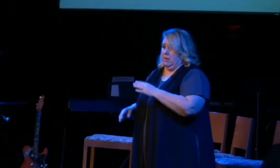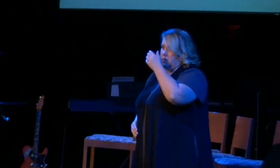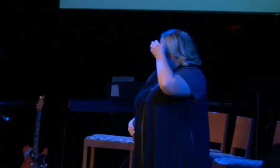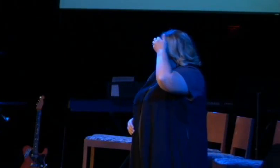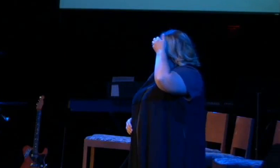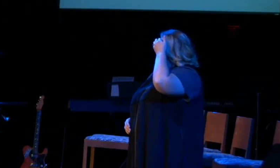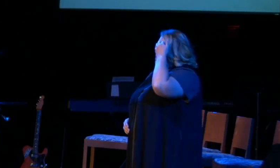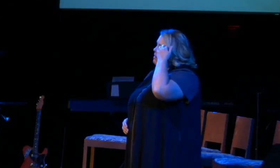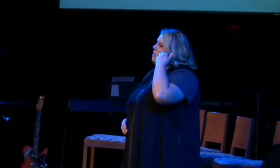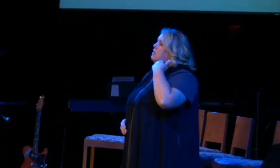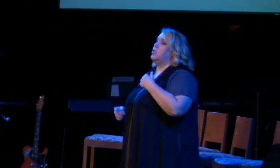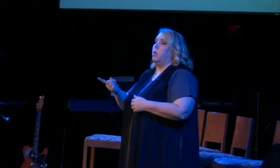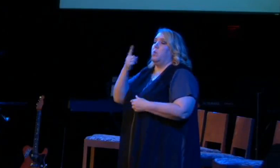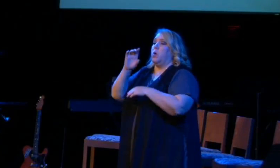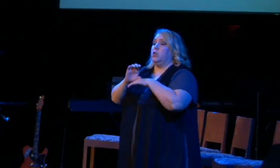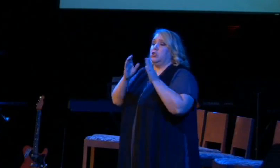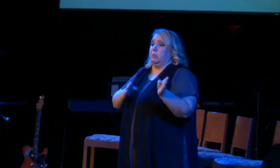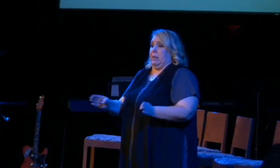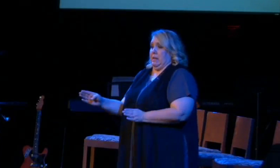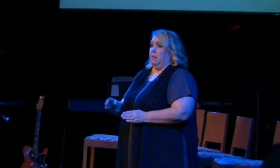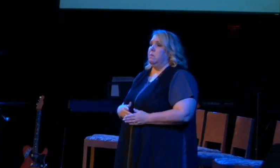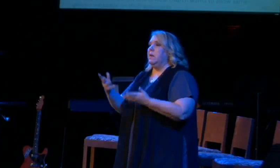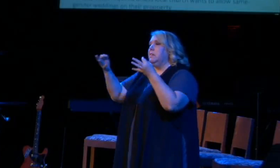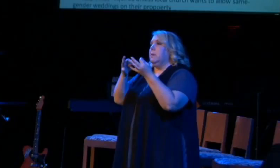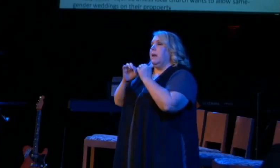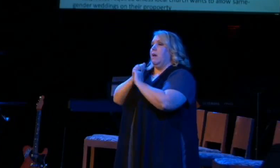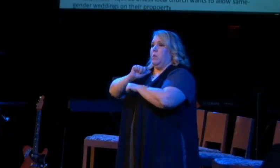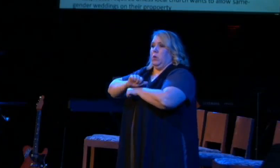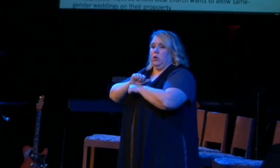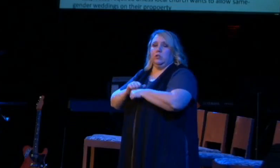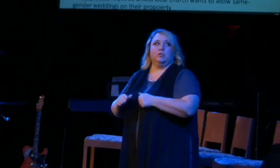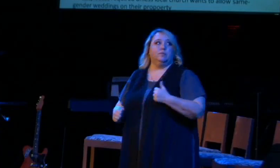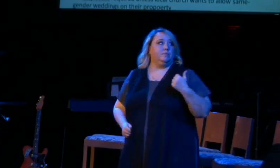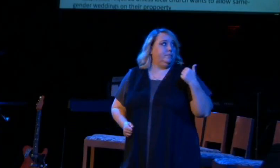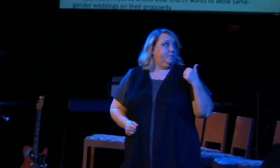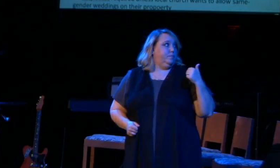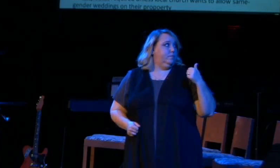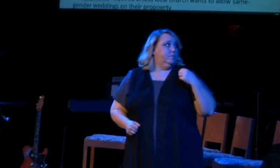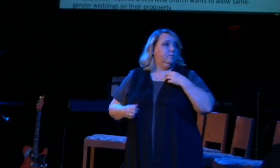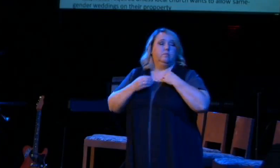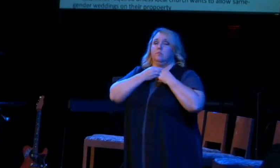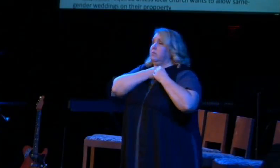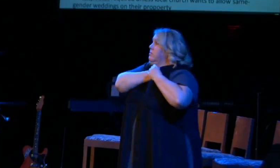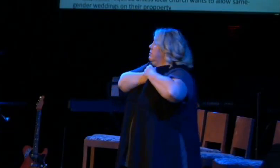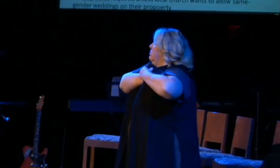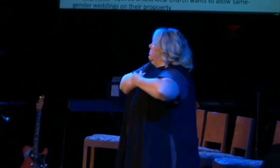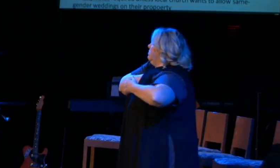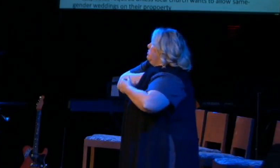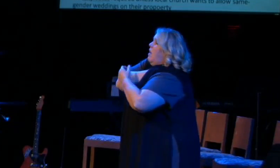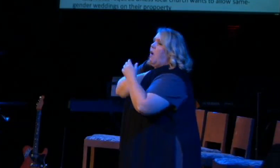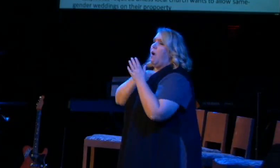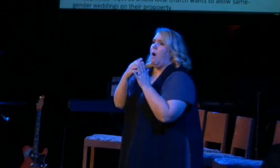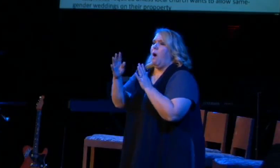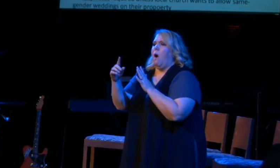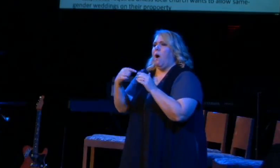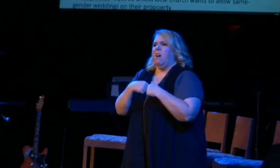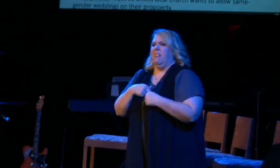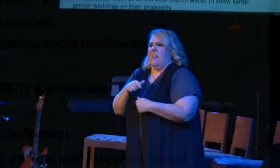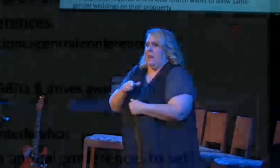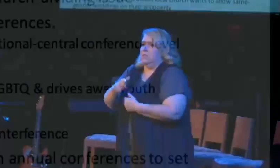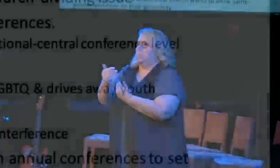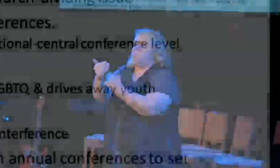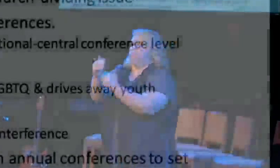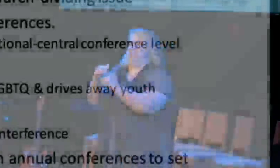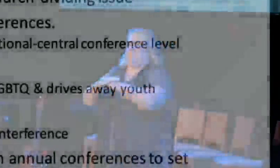So, the one church plan, let me explain how that works. Here's a few details, and I'm going to say there are a lot more details than what's here. You will soon have the